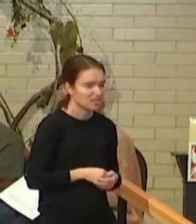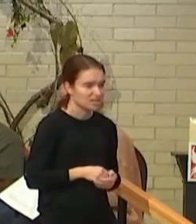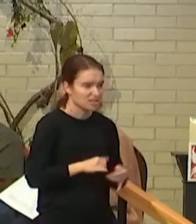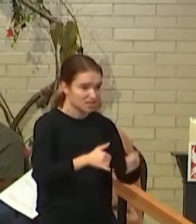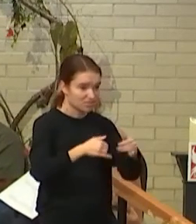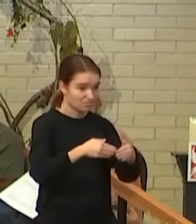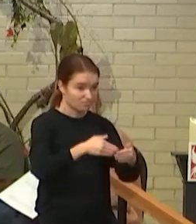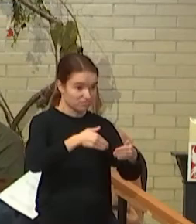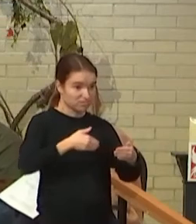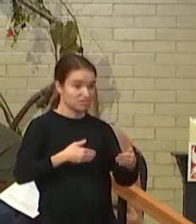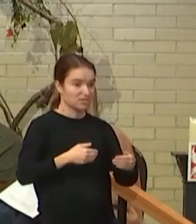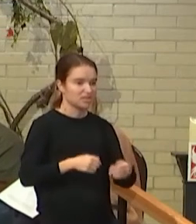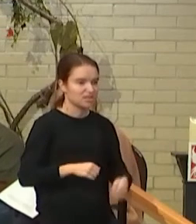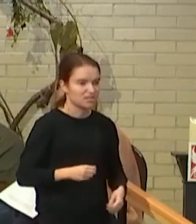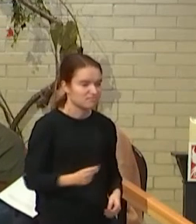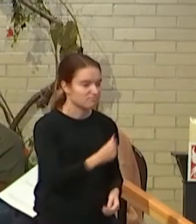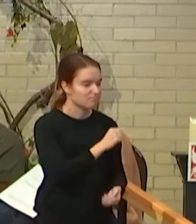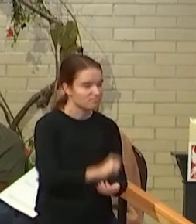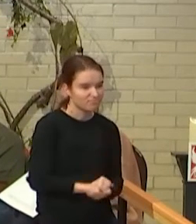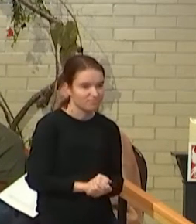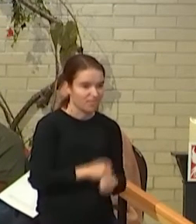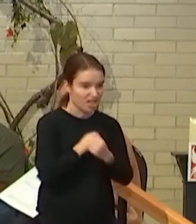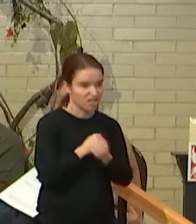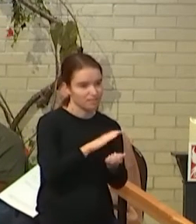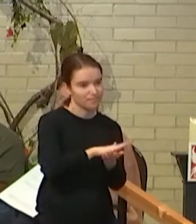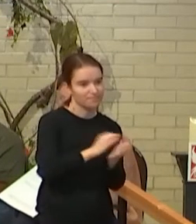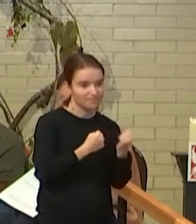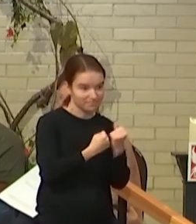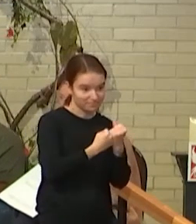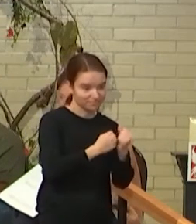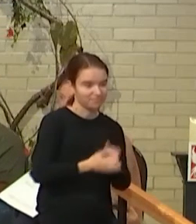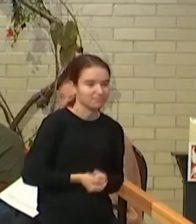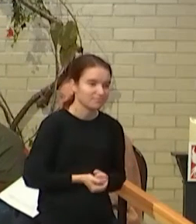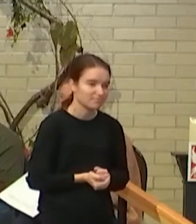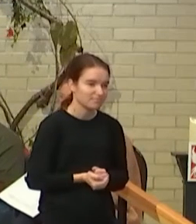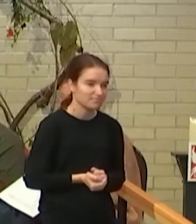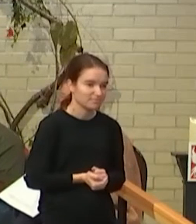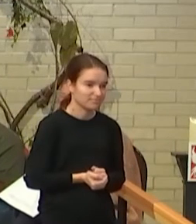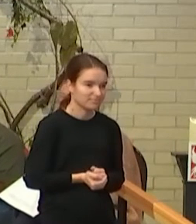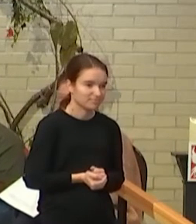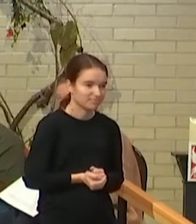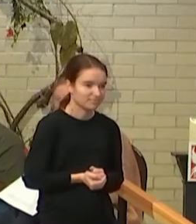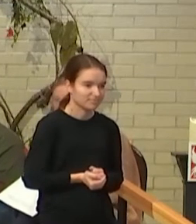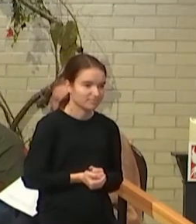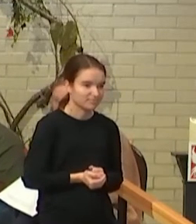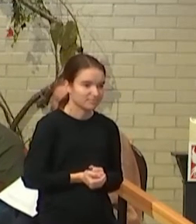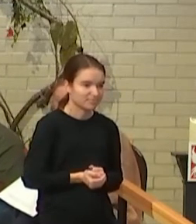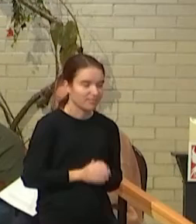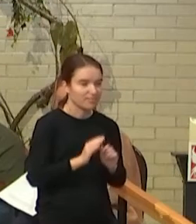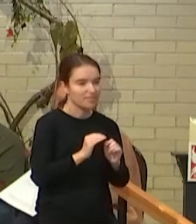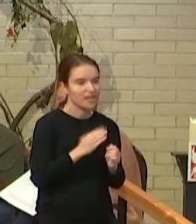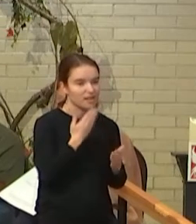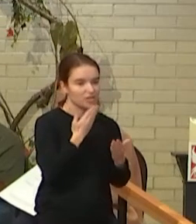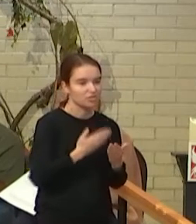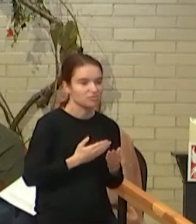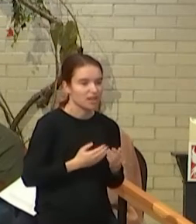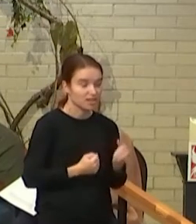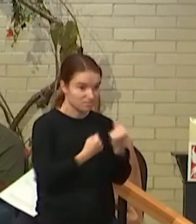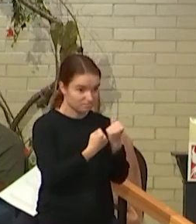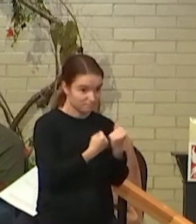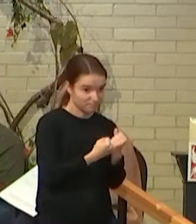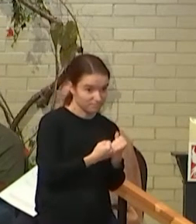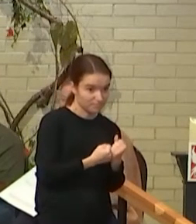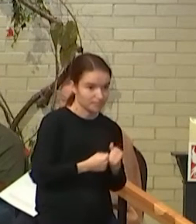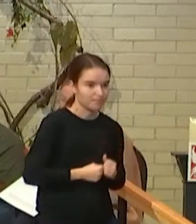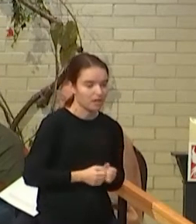But yeah, so love accommodations. I think that it's just a really good resource, I think, for us to do